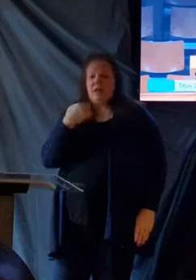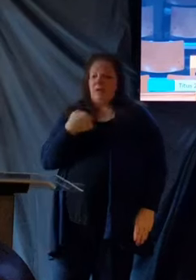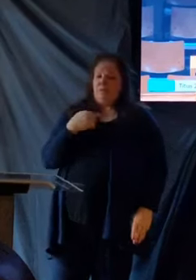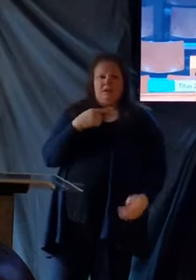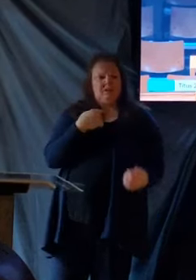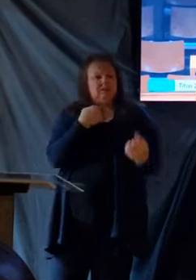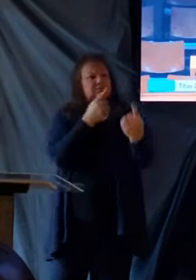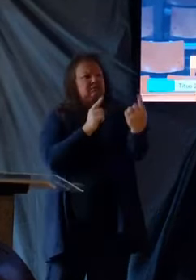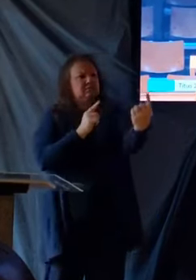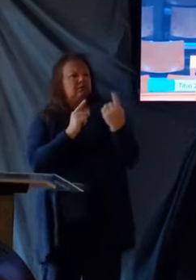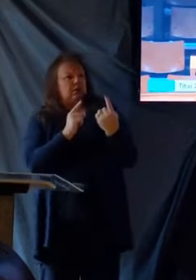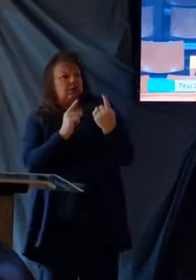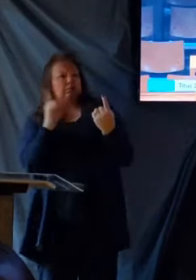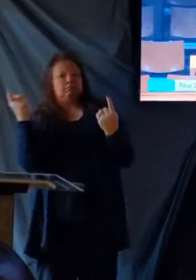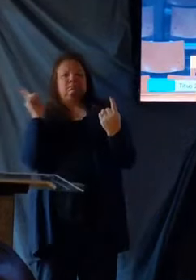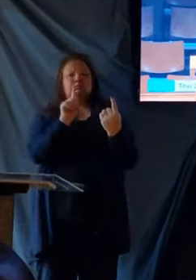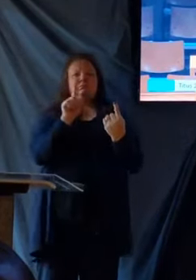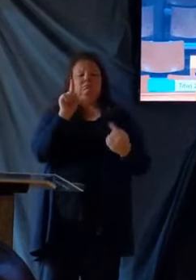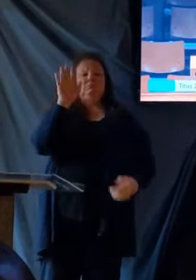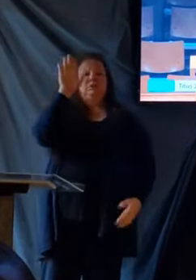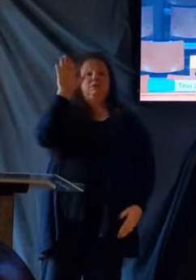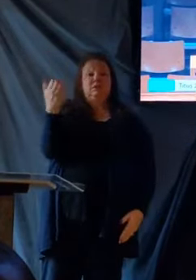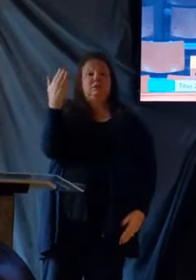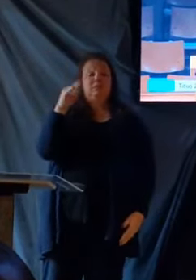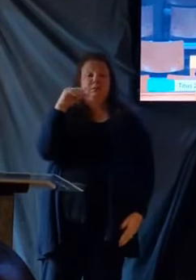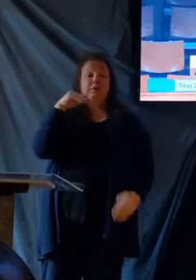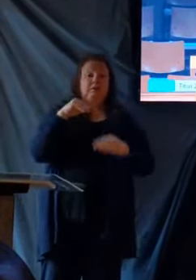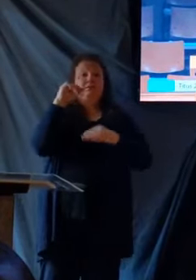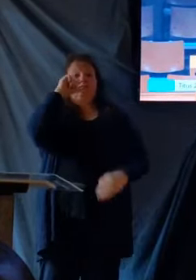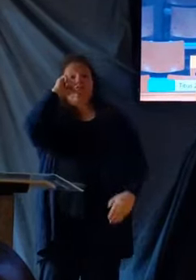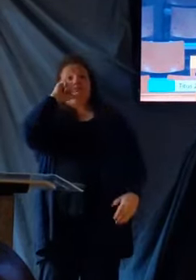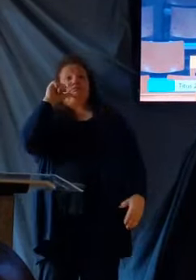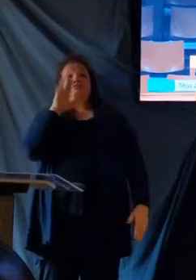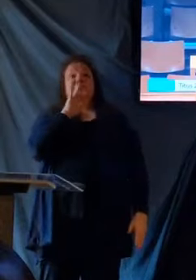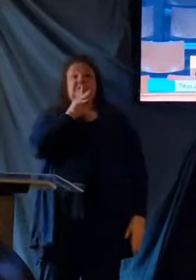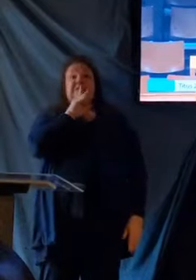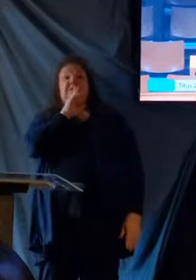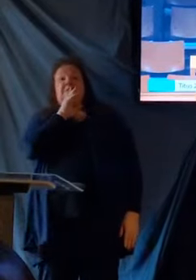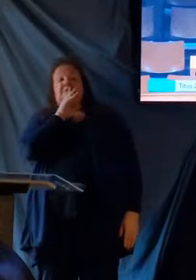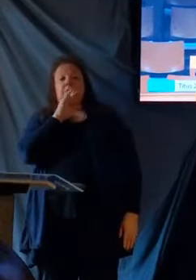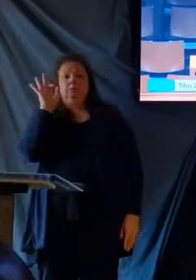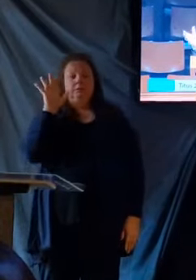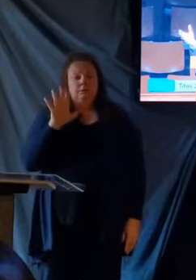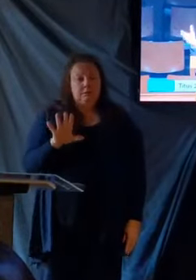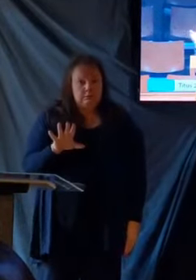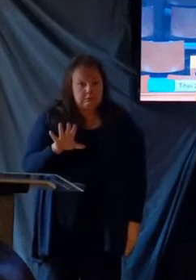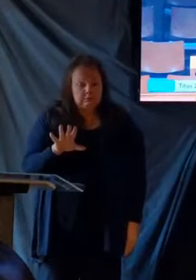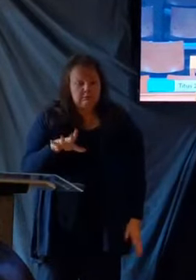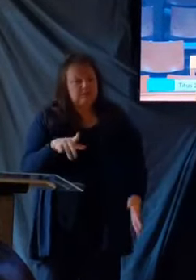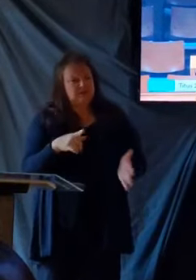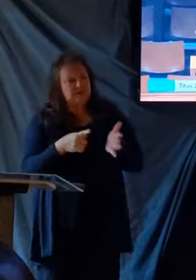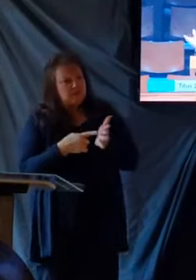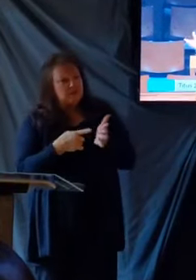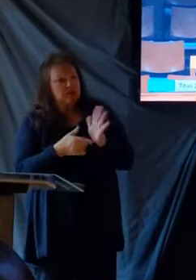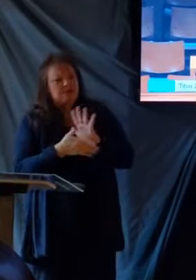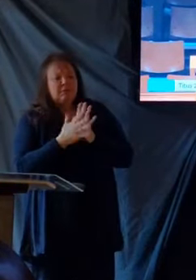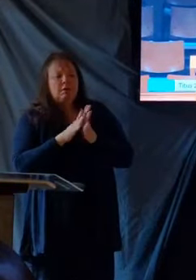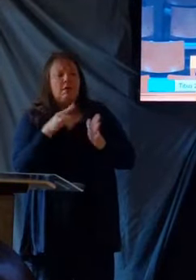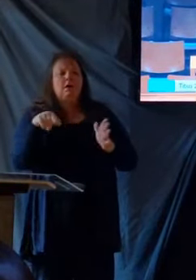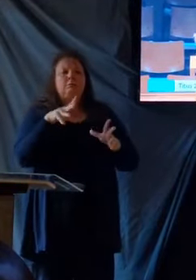talk to him about coming into the pulpit on Sunday mornings under the influence of alcohol. But sometimes, you know, what